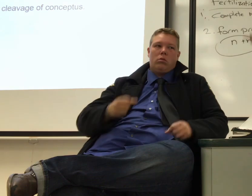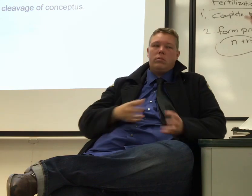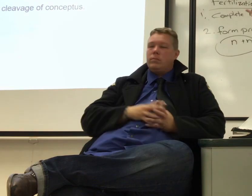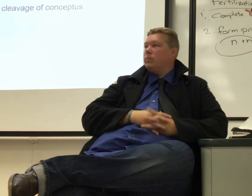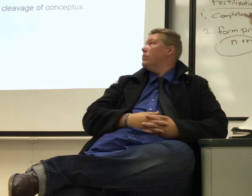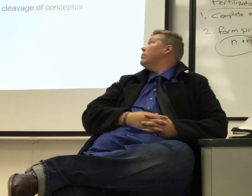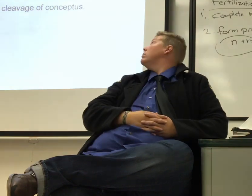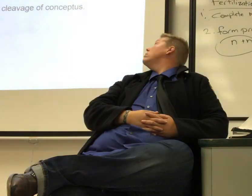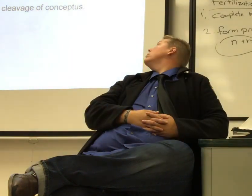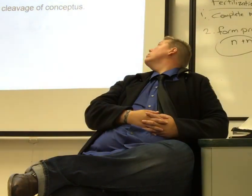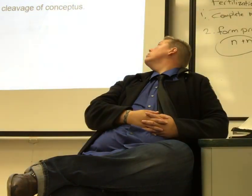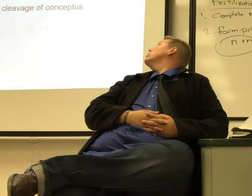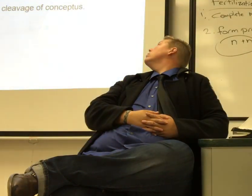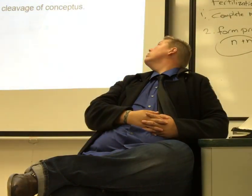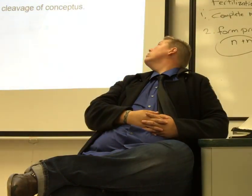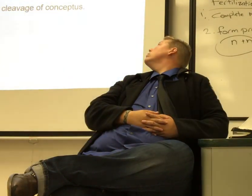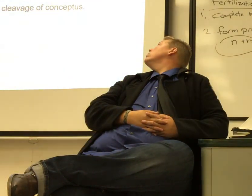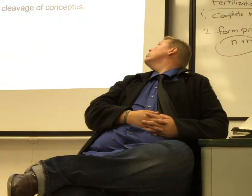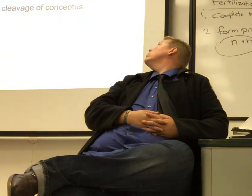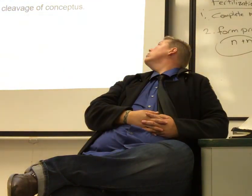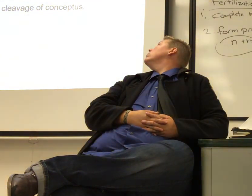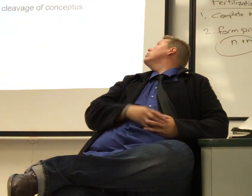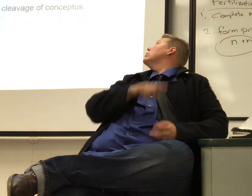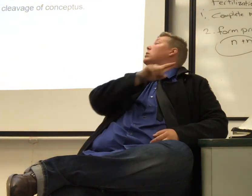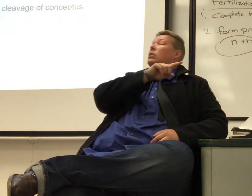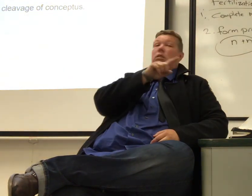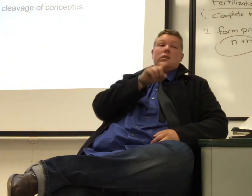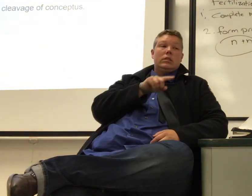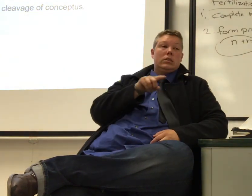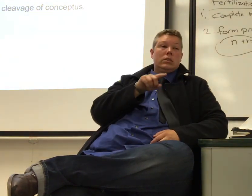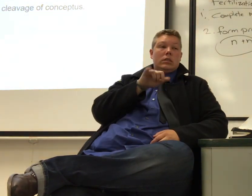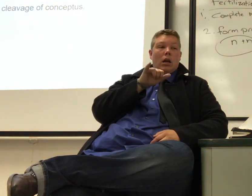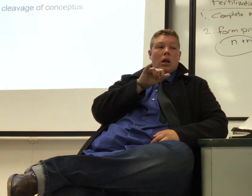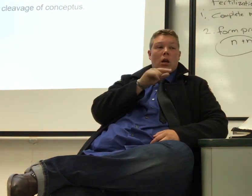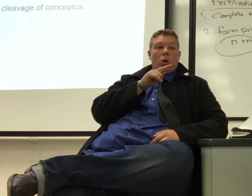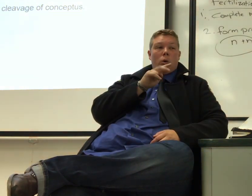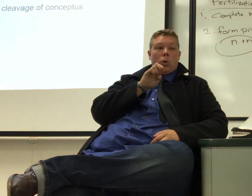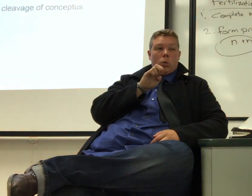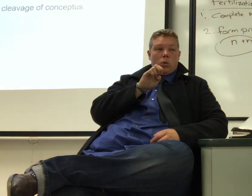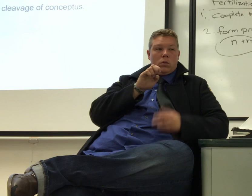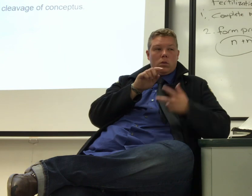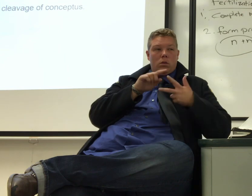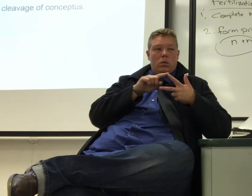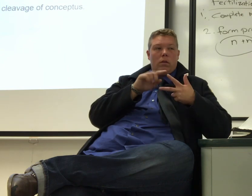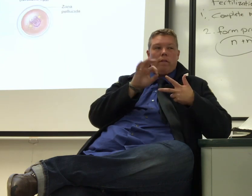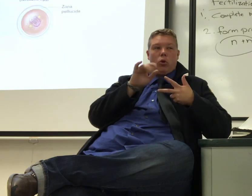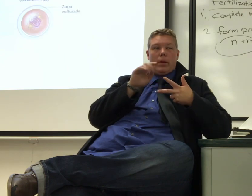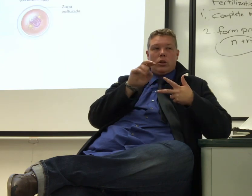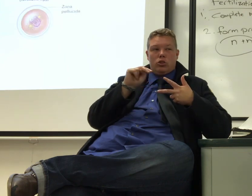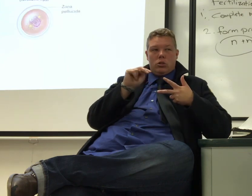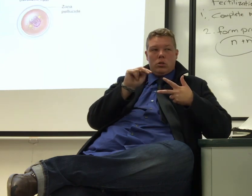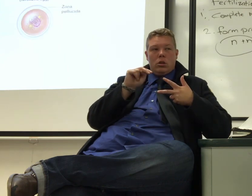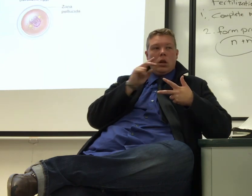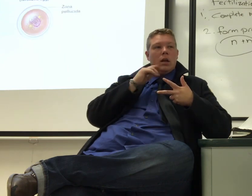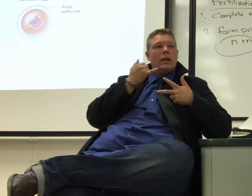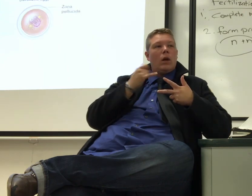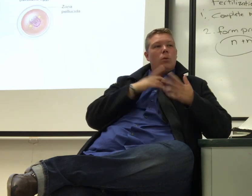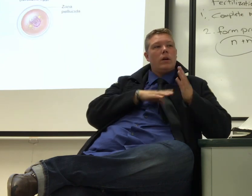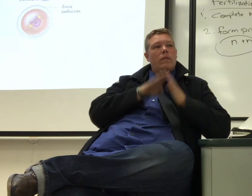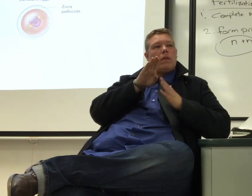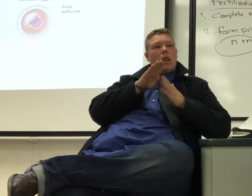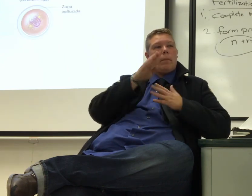All right, so zygote formation, that's the act of fertilization there. Now you can kind of start developing